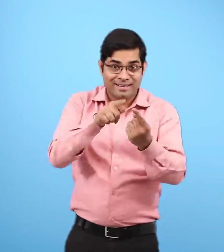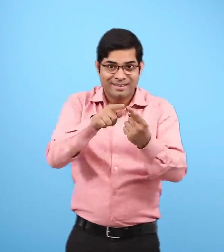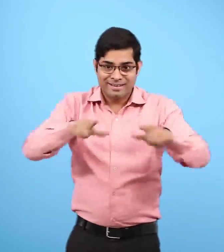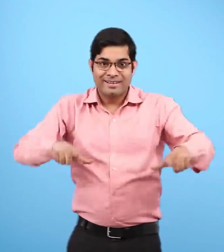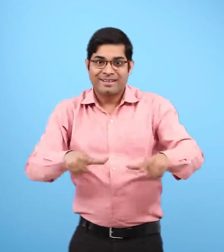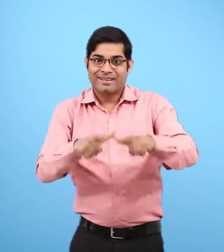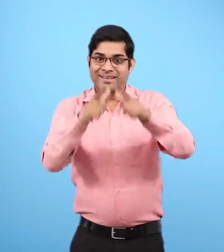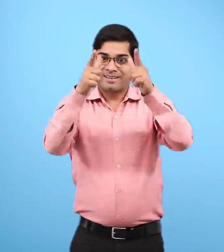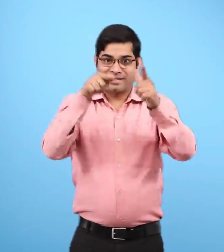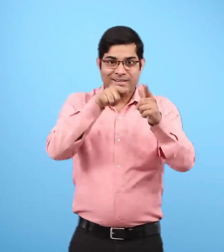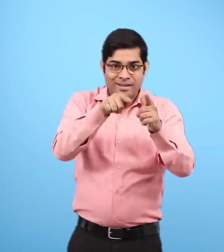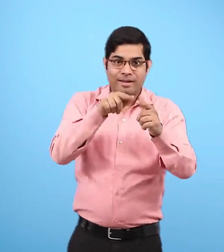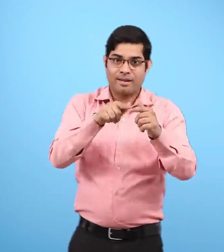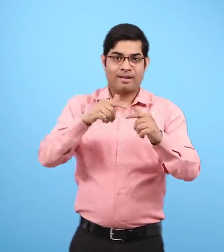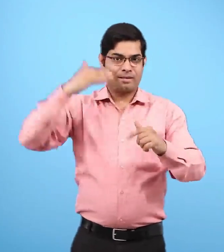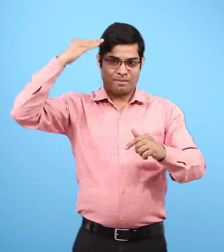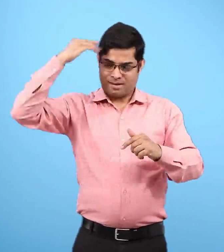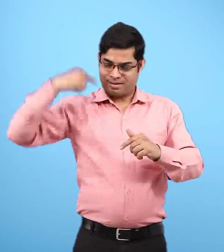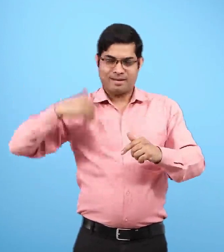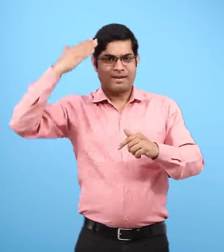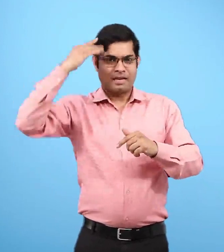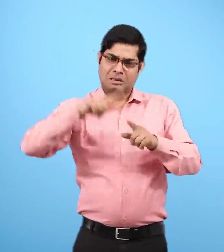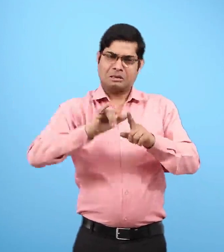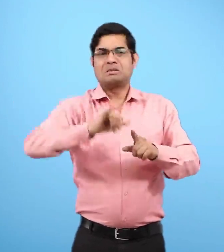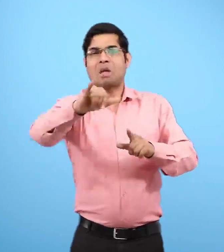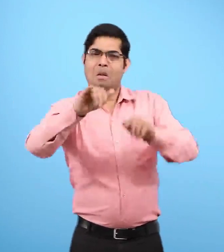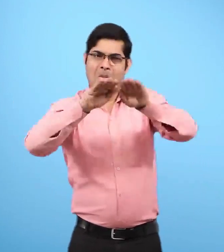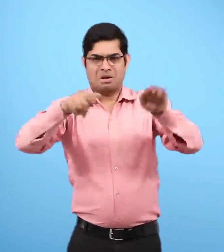Plant 1 is as tall as you are,